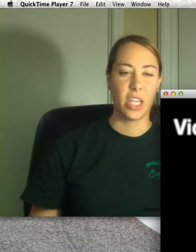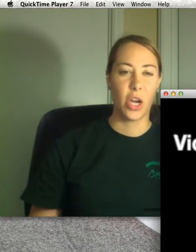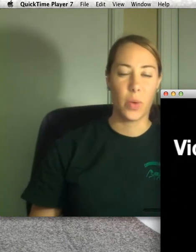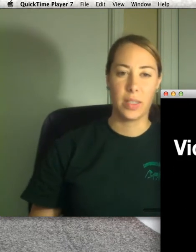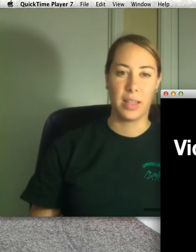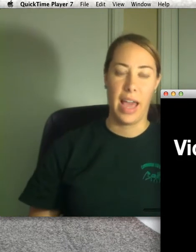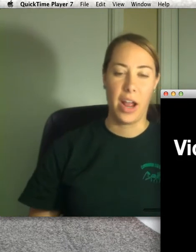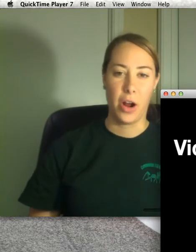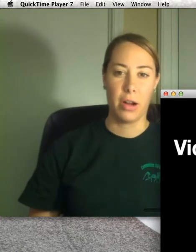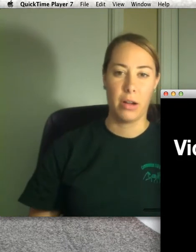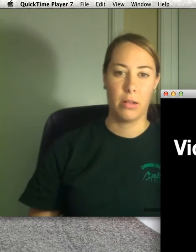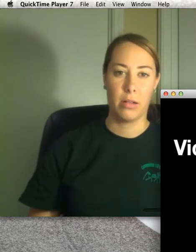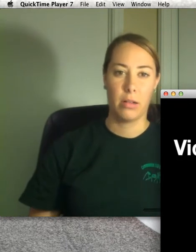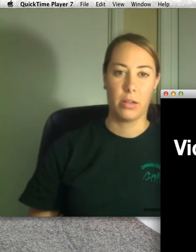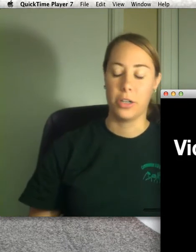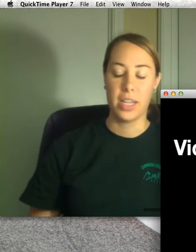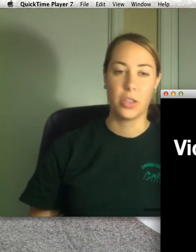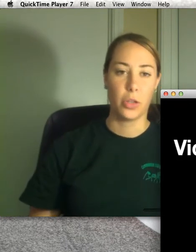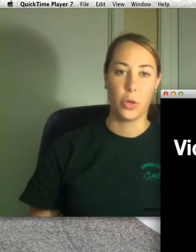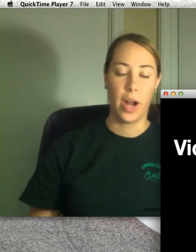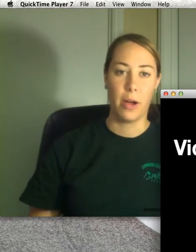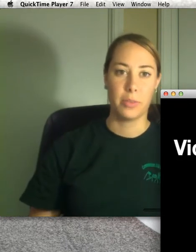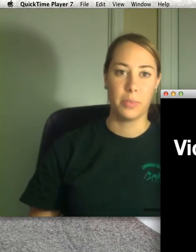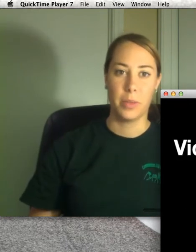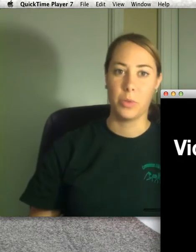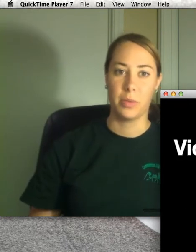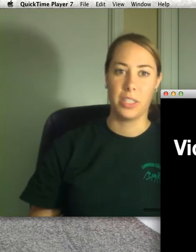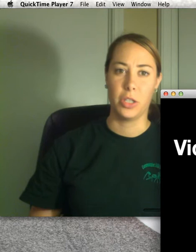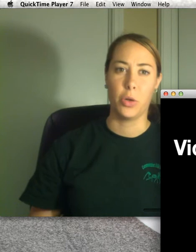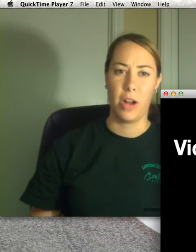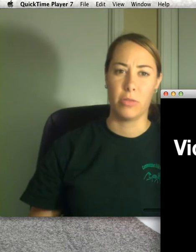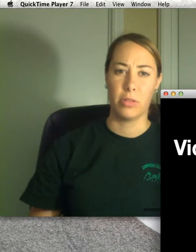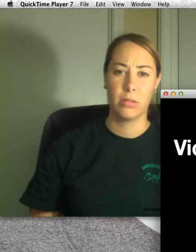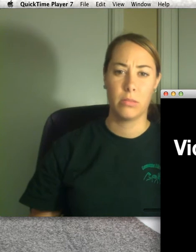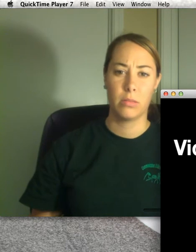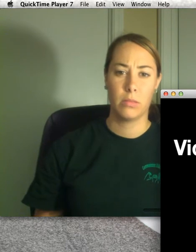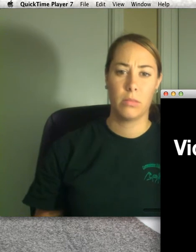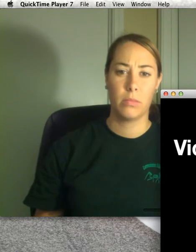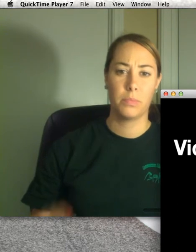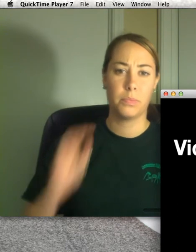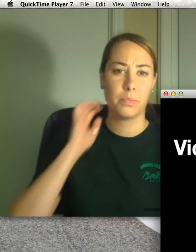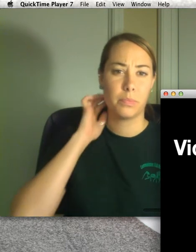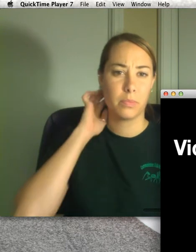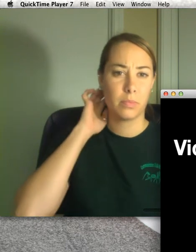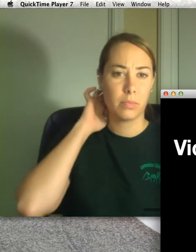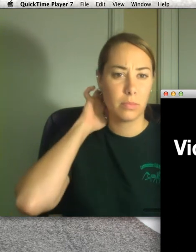can go into the air or into the ground, be absorbed into the ground.